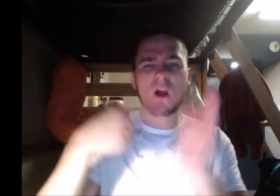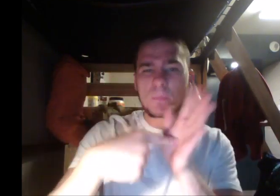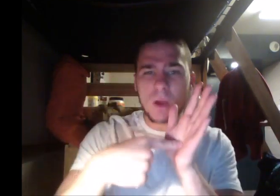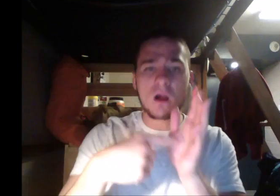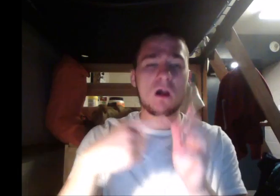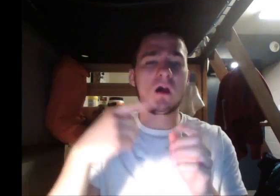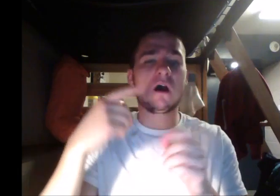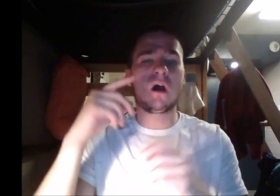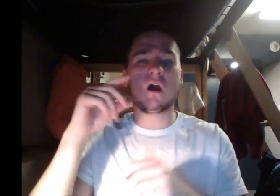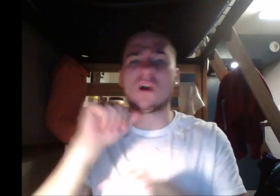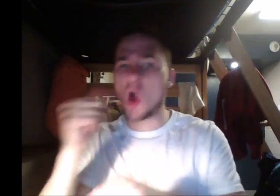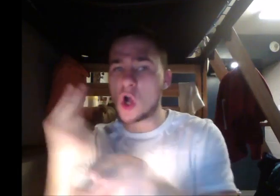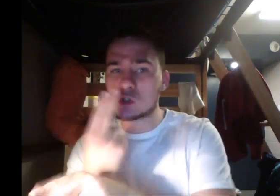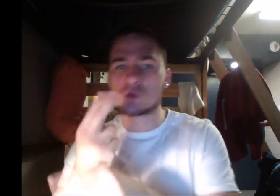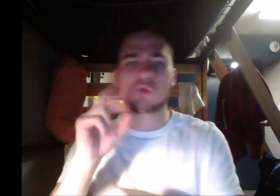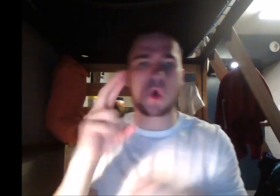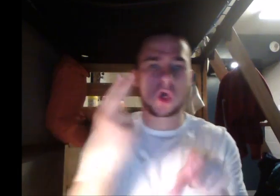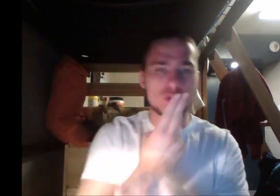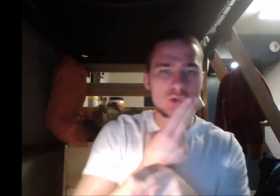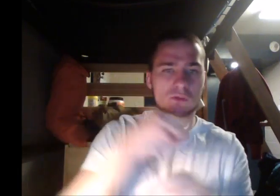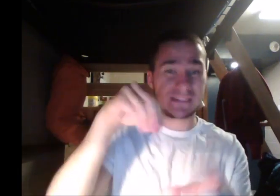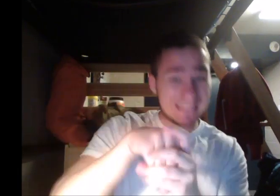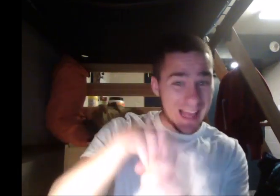from what I hear, this is a good place for me.